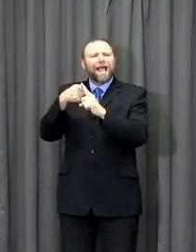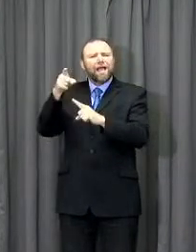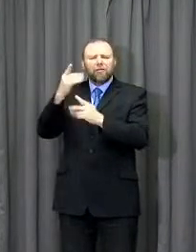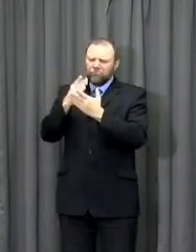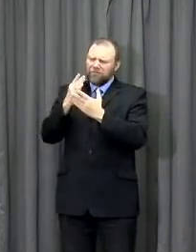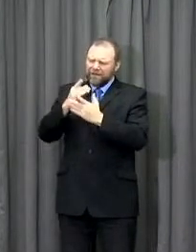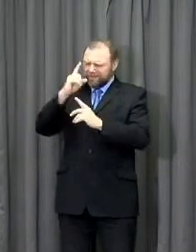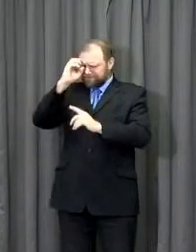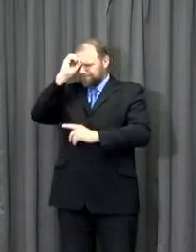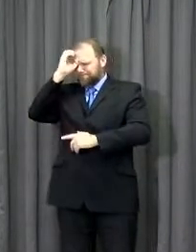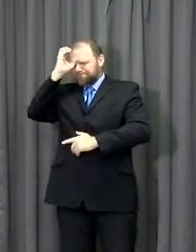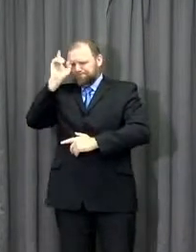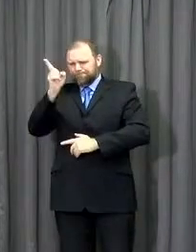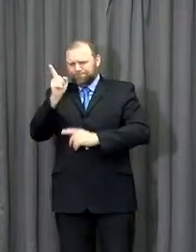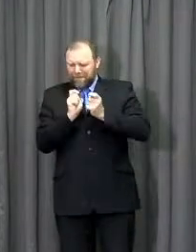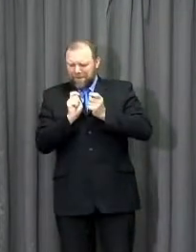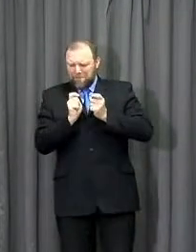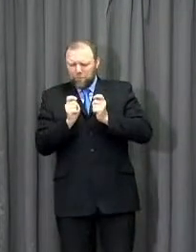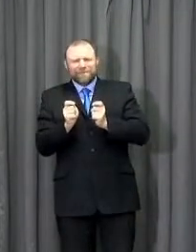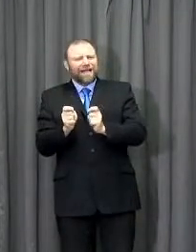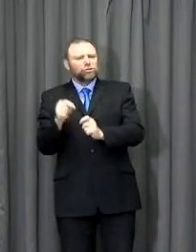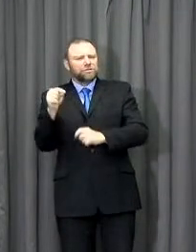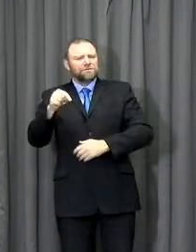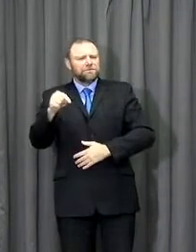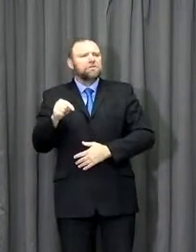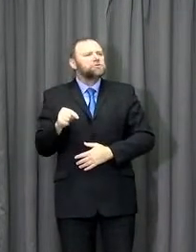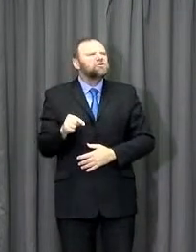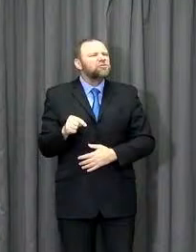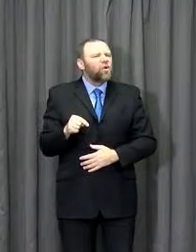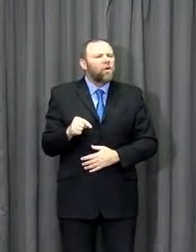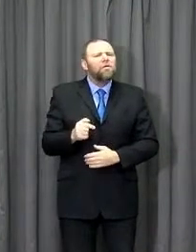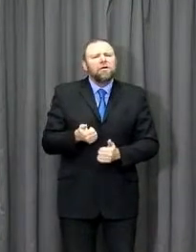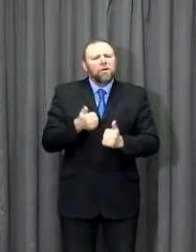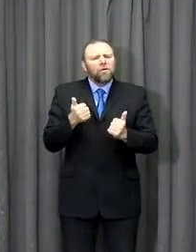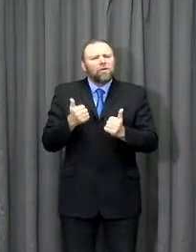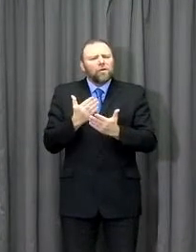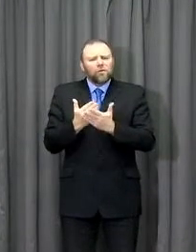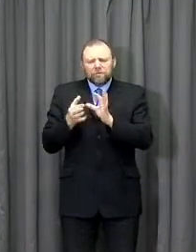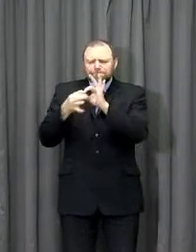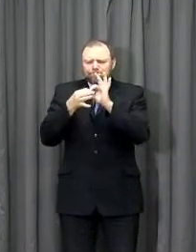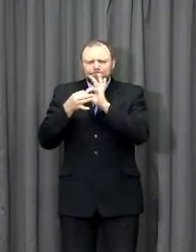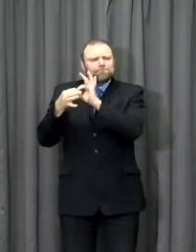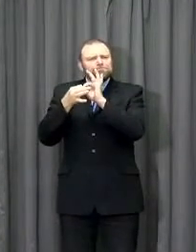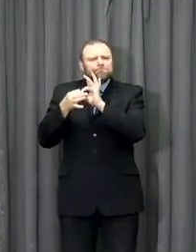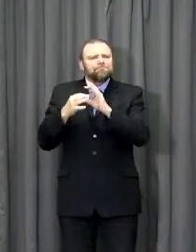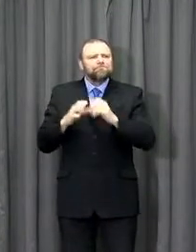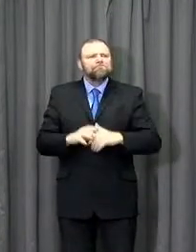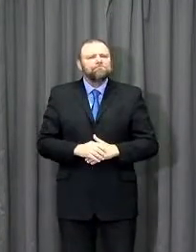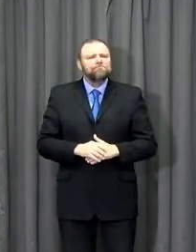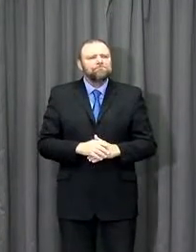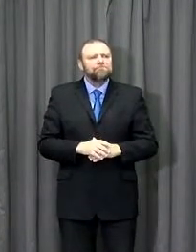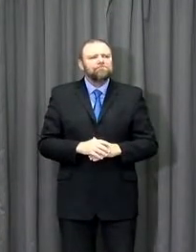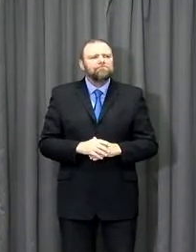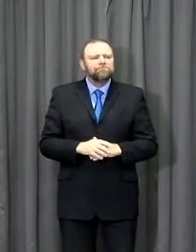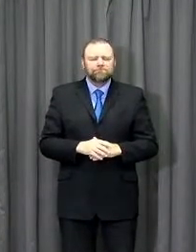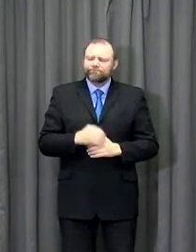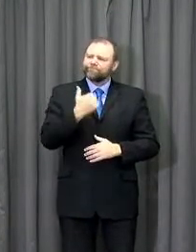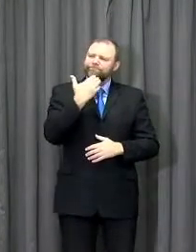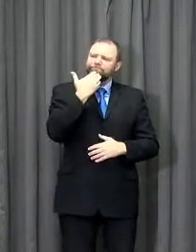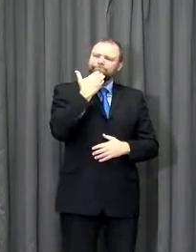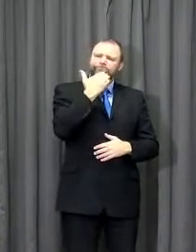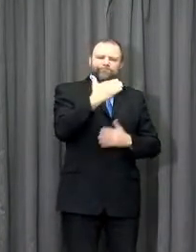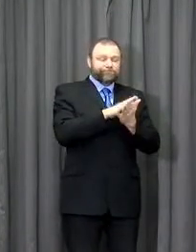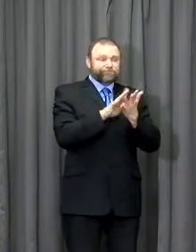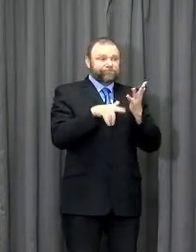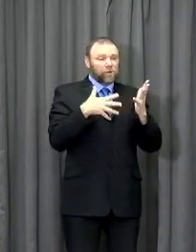the mutations, of which there are thousands actually. So there is a very good concerted effort at UK level. Thanks very much, Hugh. And